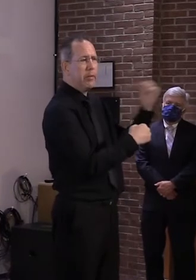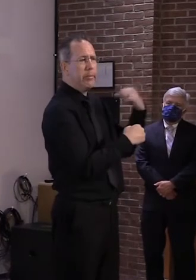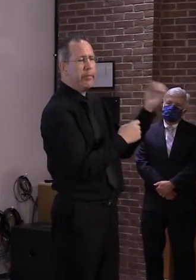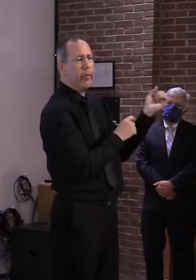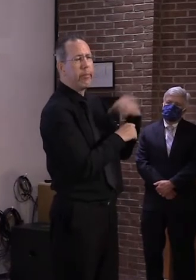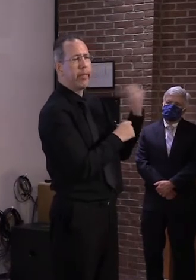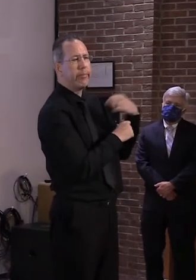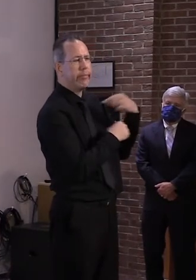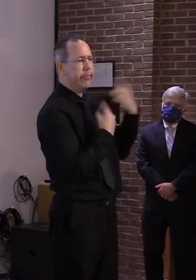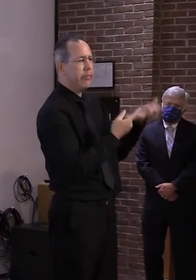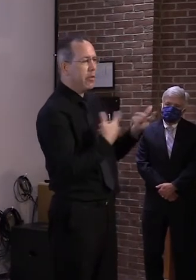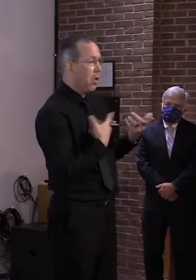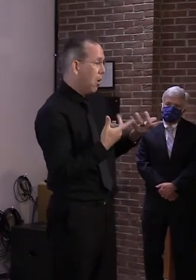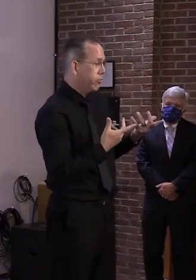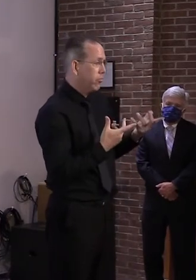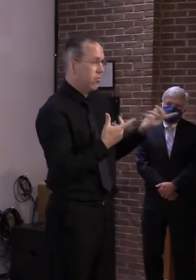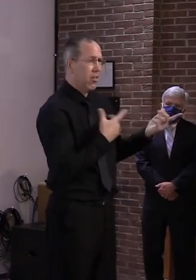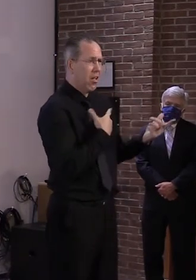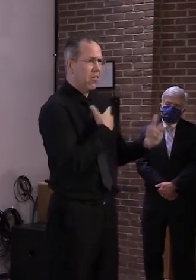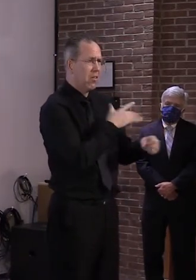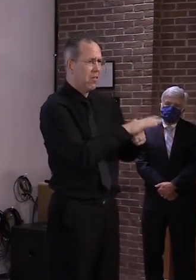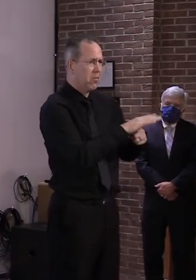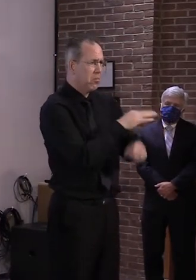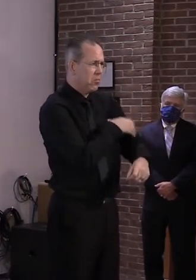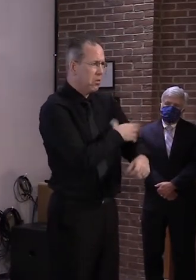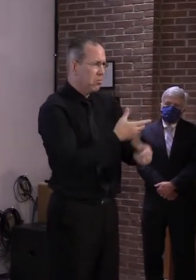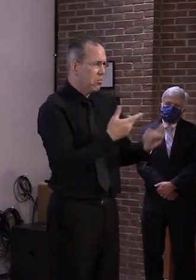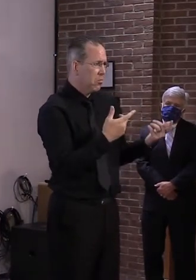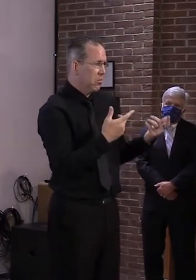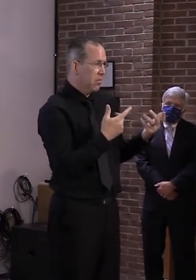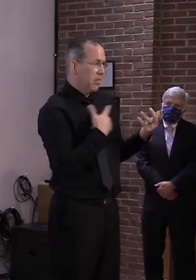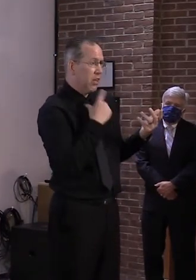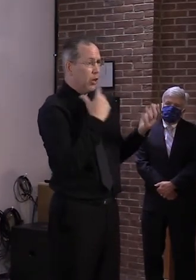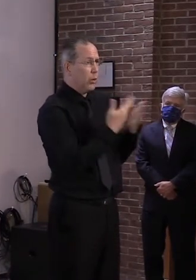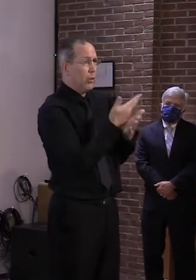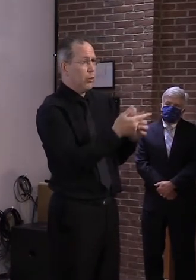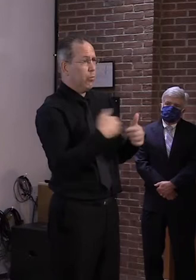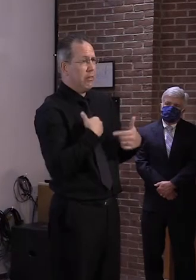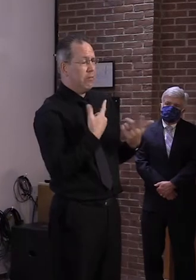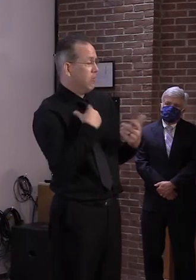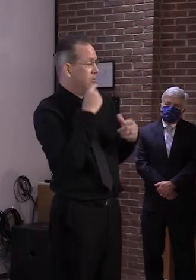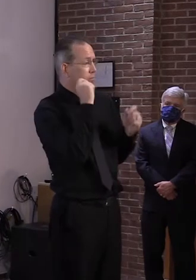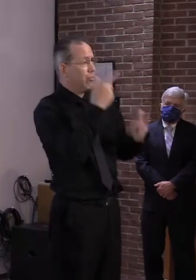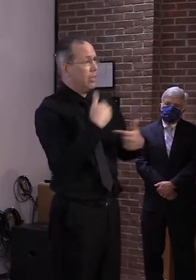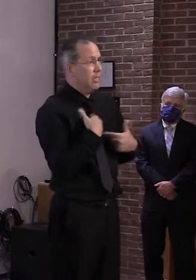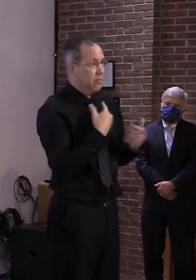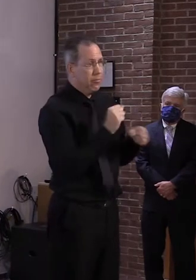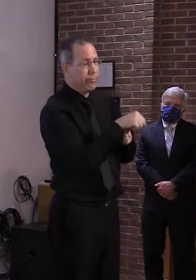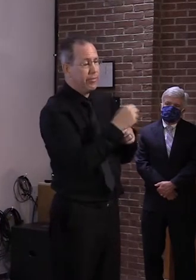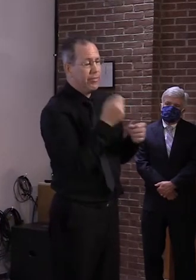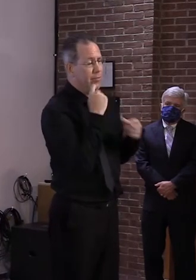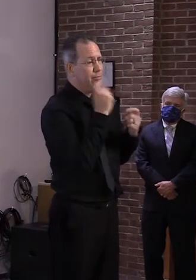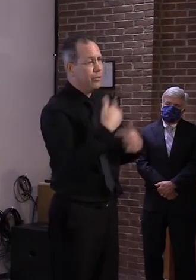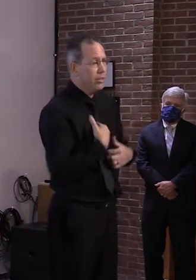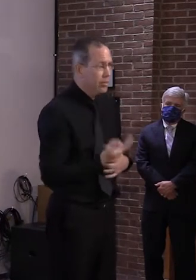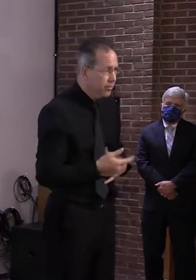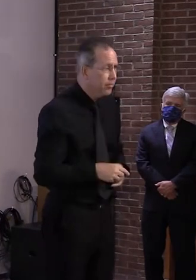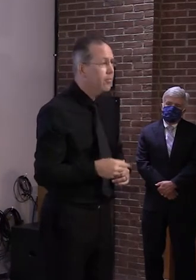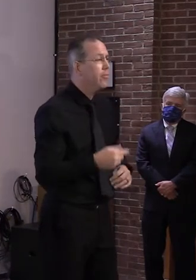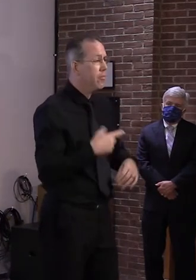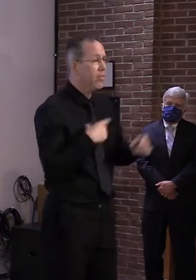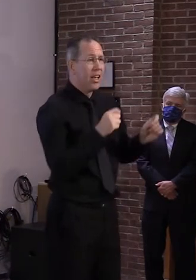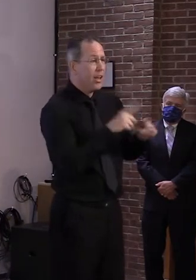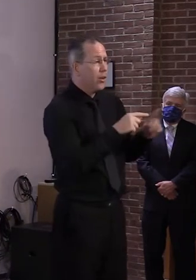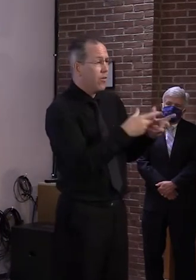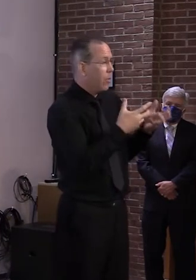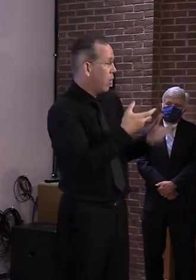have the numbers. So I had said consistently that they can do pretty much anything they want to do, regardless of